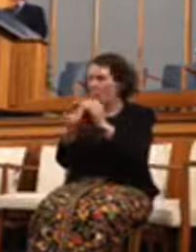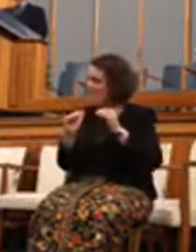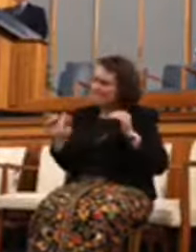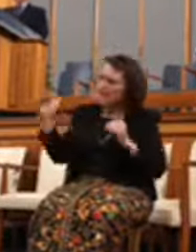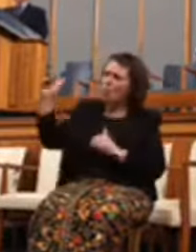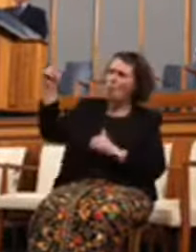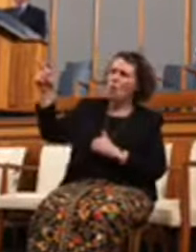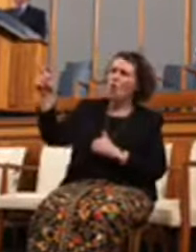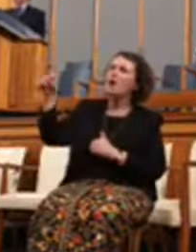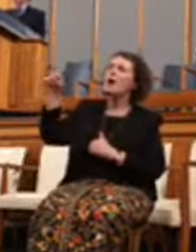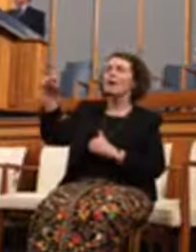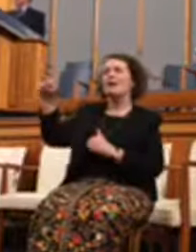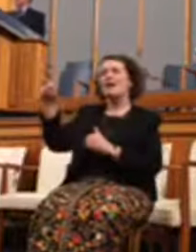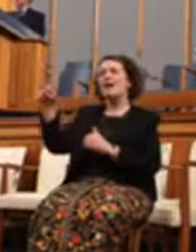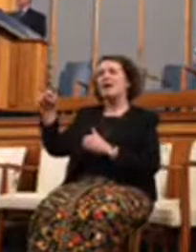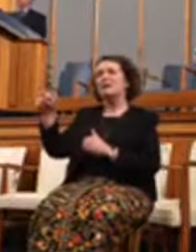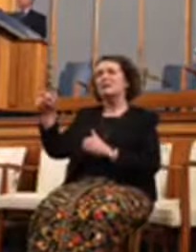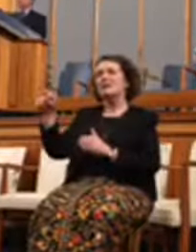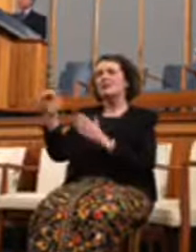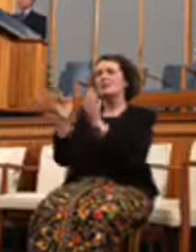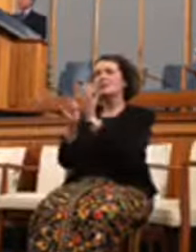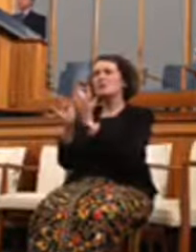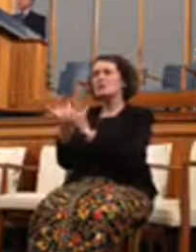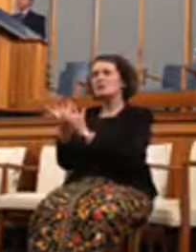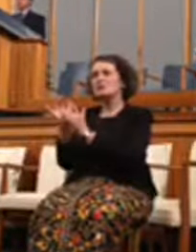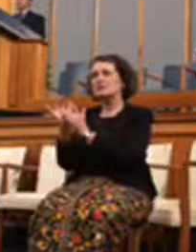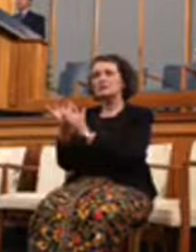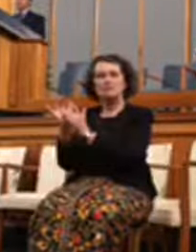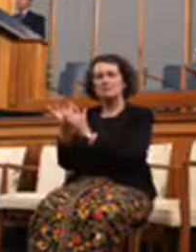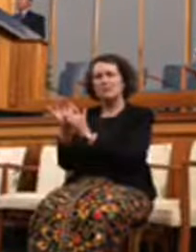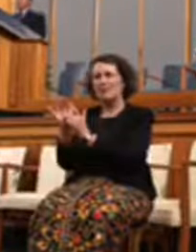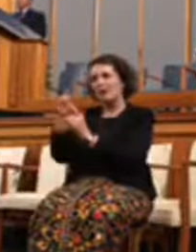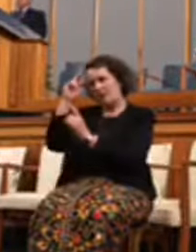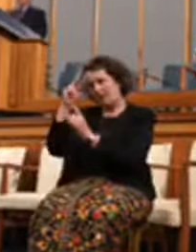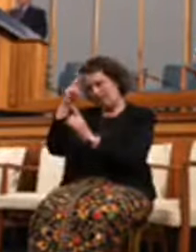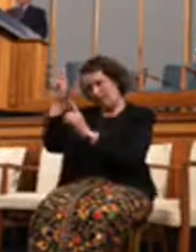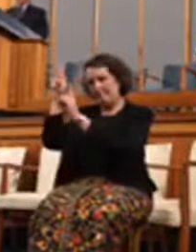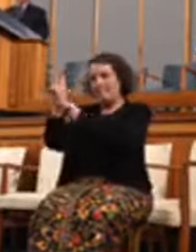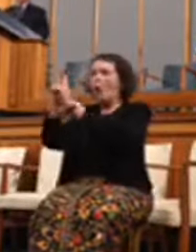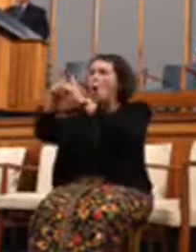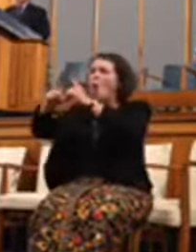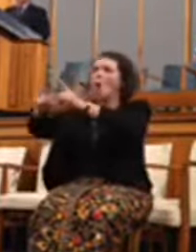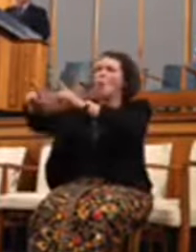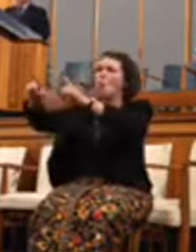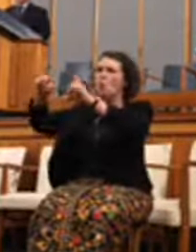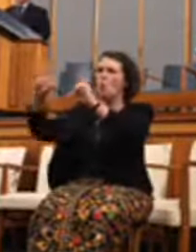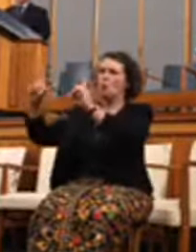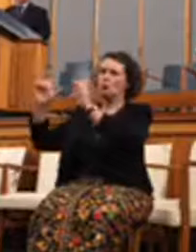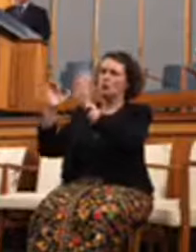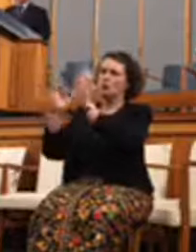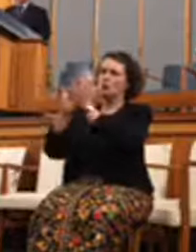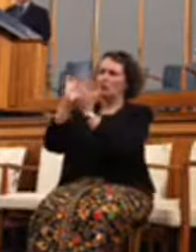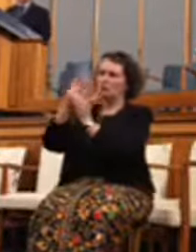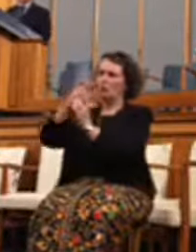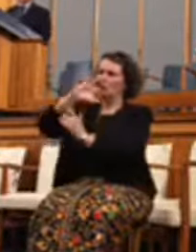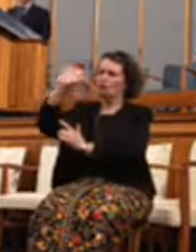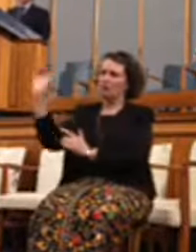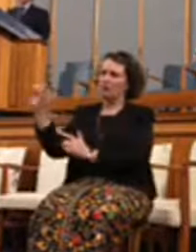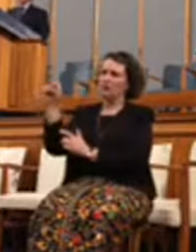Lord Jesus Christ? Not just a small prophet. So your faith is not just in a mere